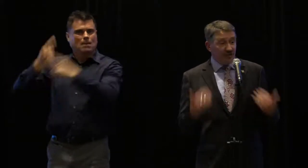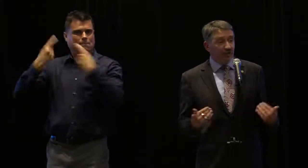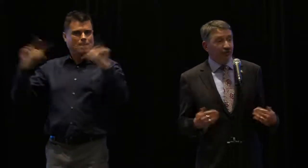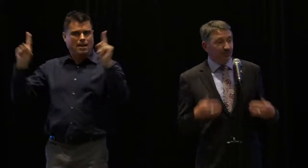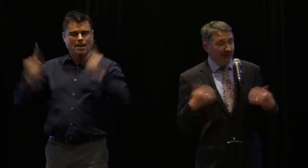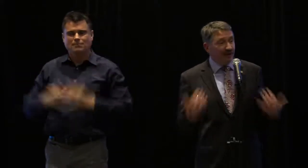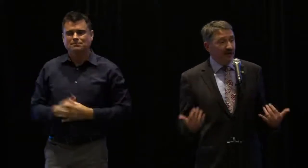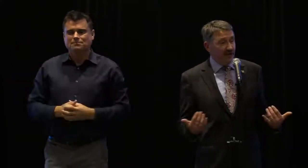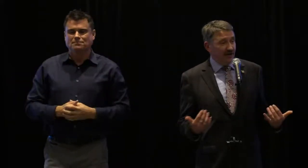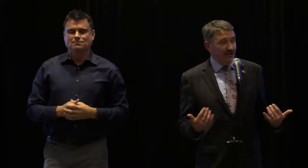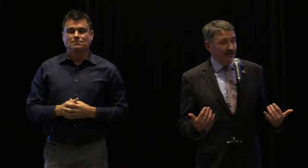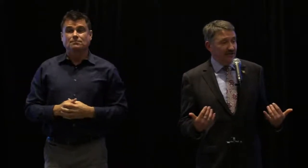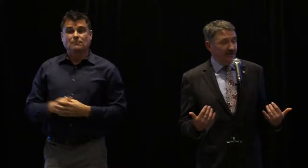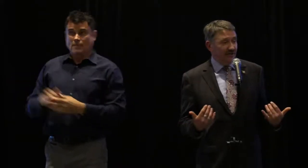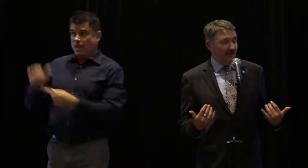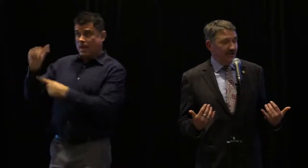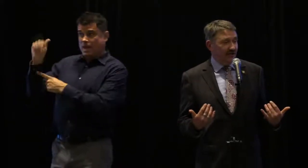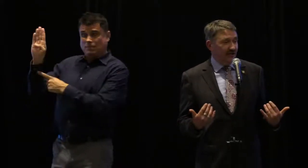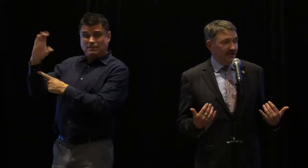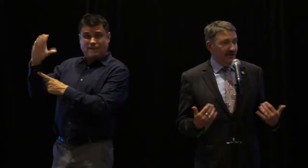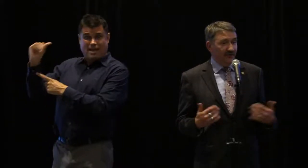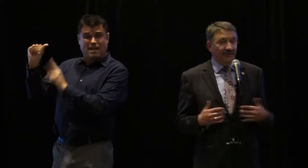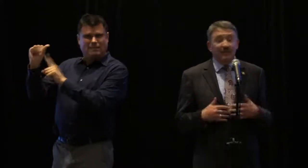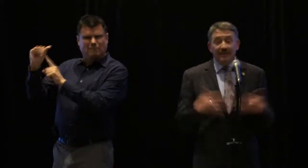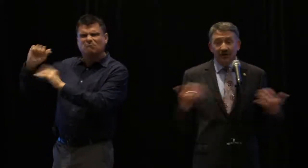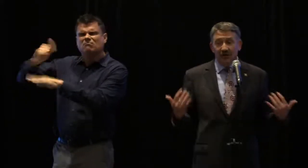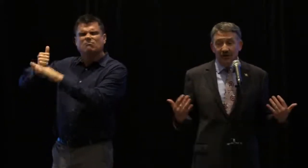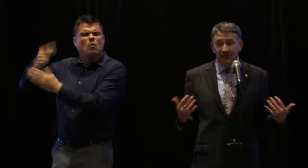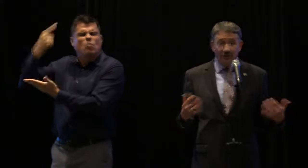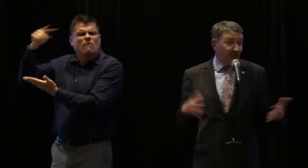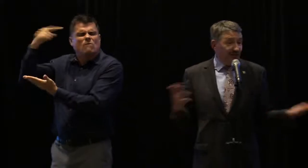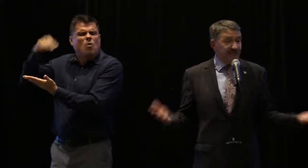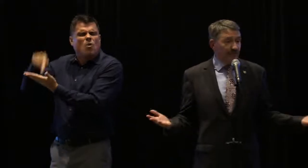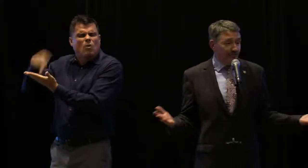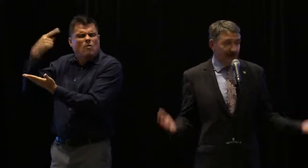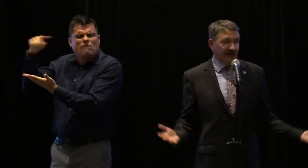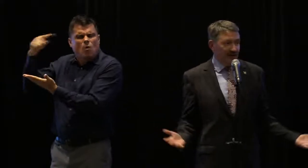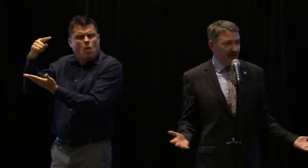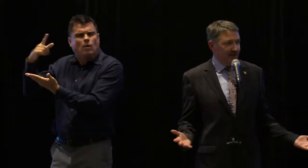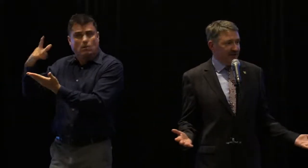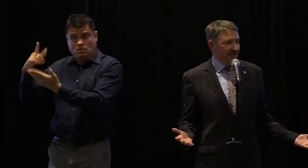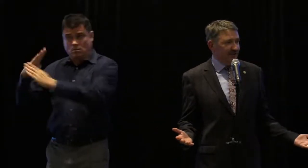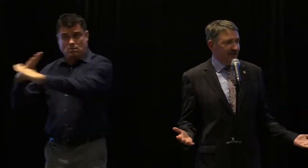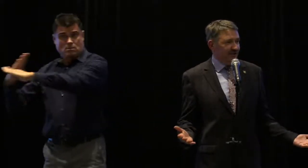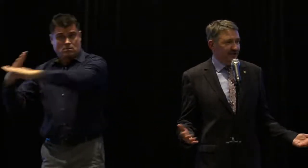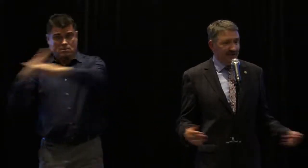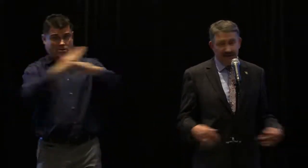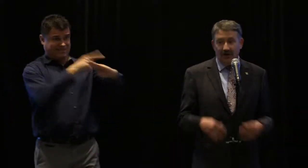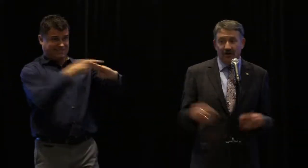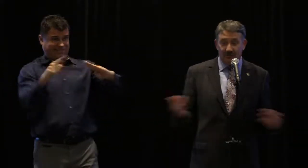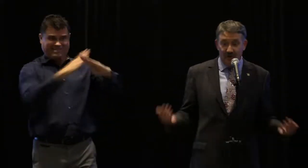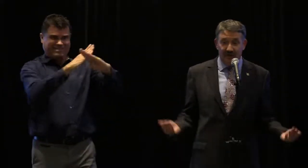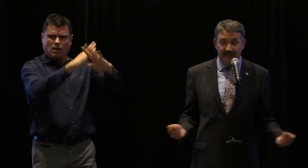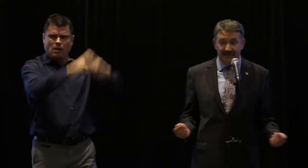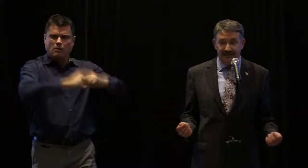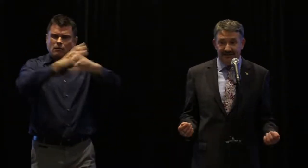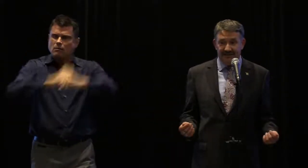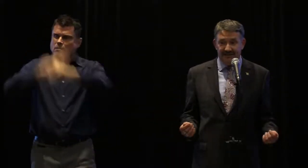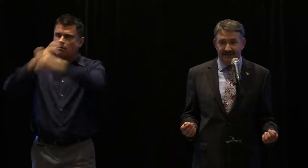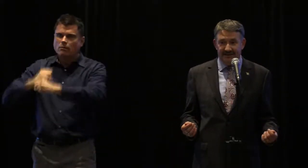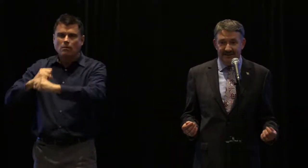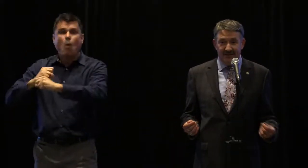to reduce barriers for people who face barriers in our